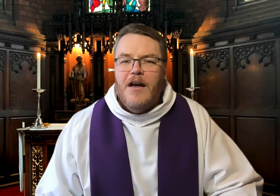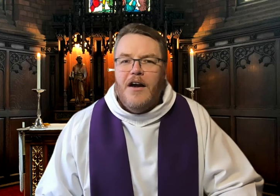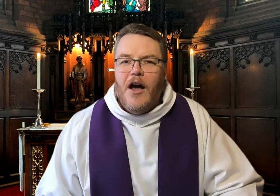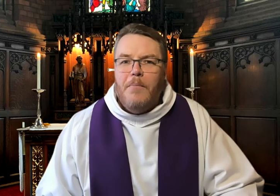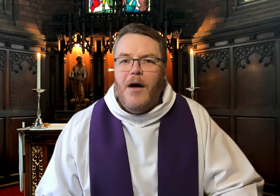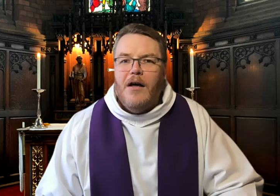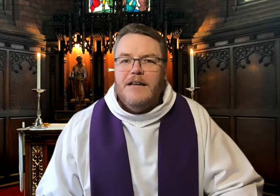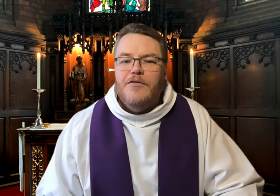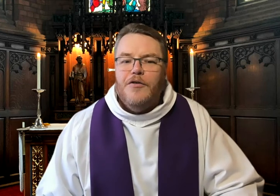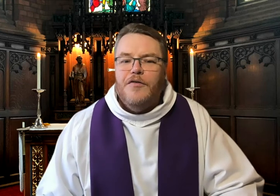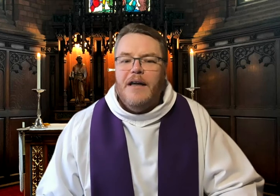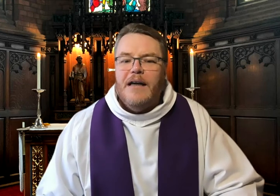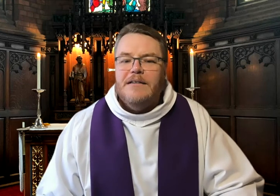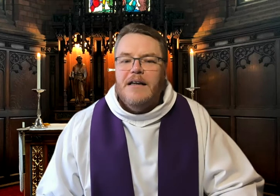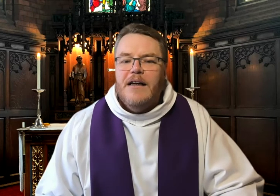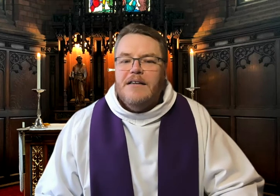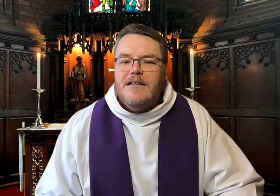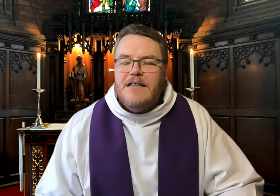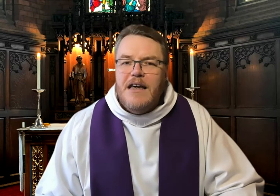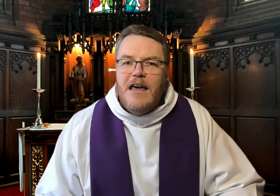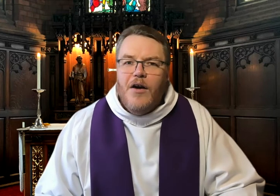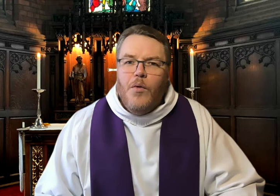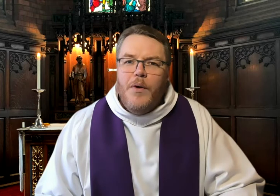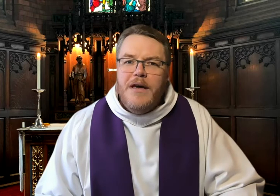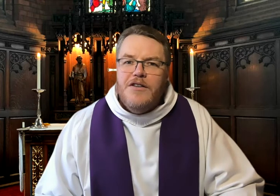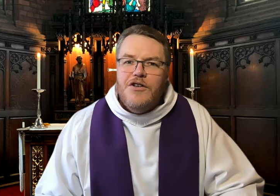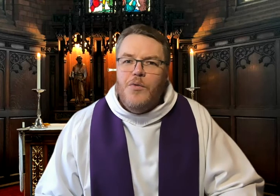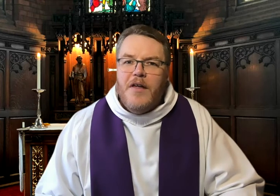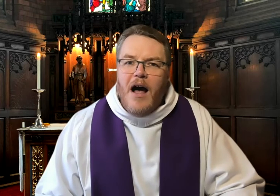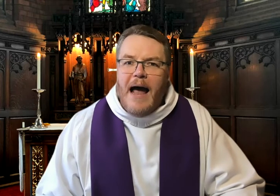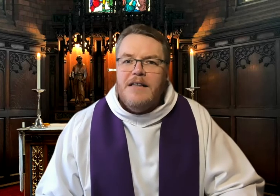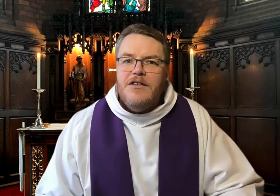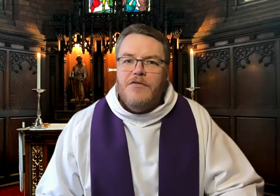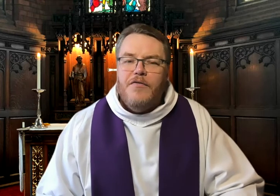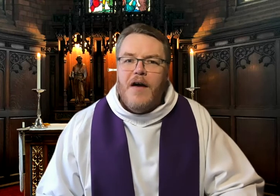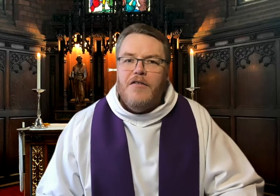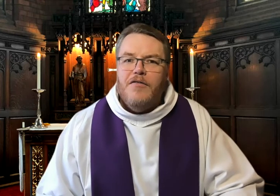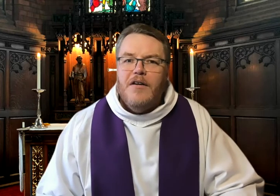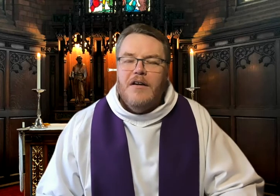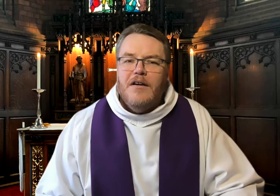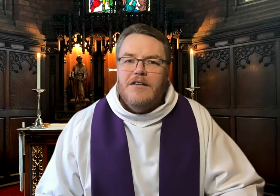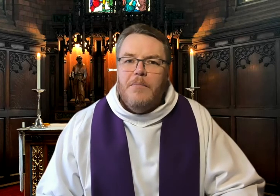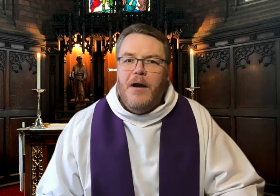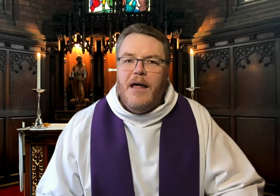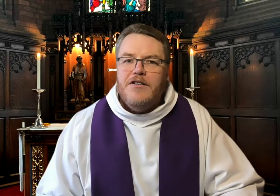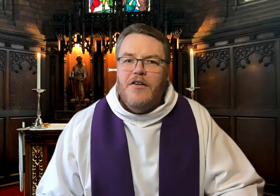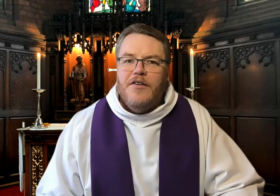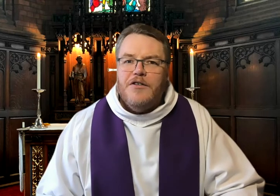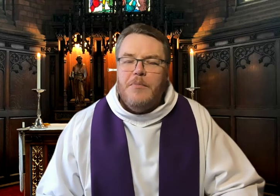and our part in fulfilling it, to see what we can do with our hands of faith to bless others, both